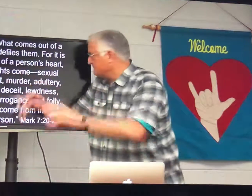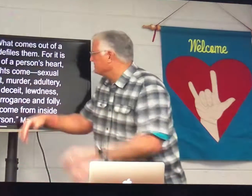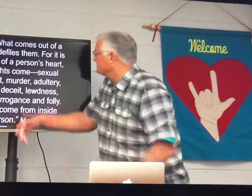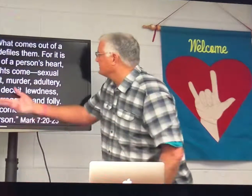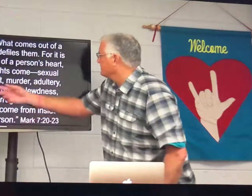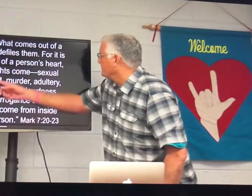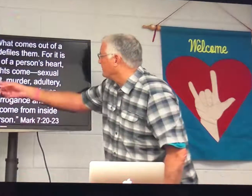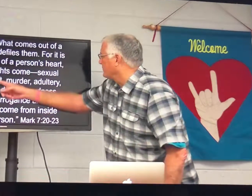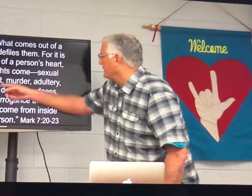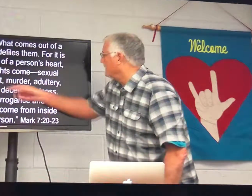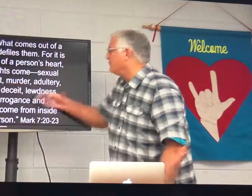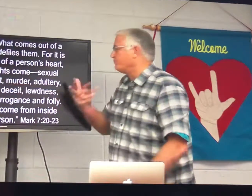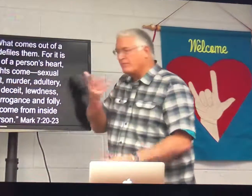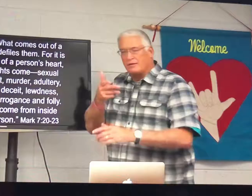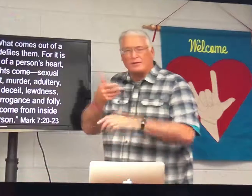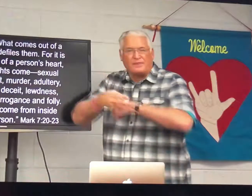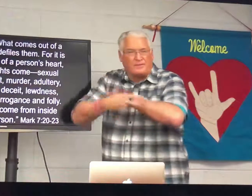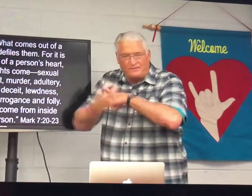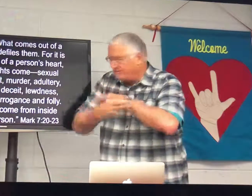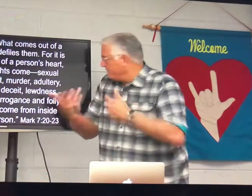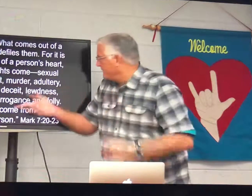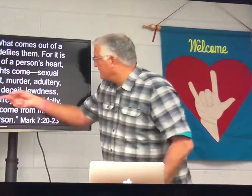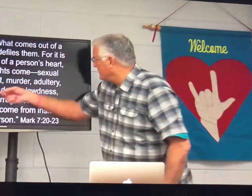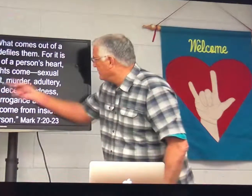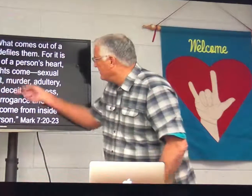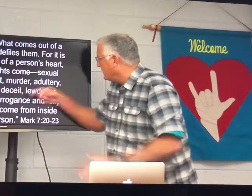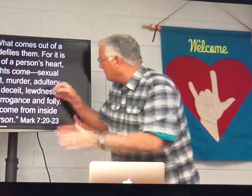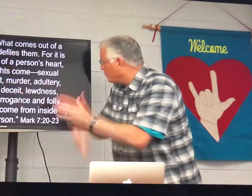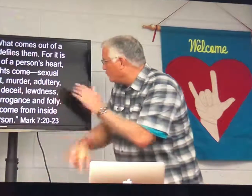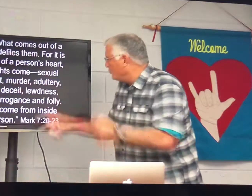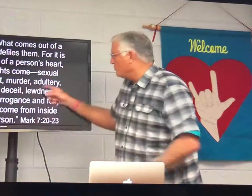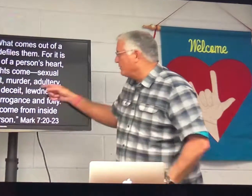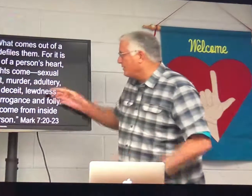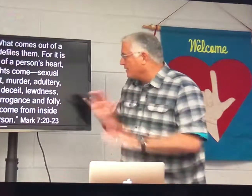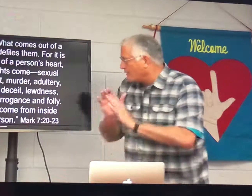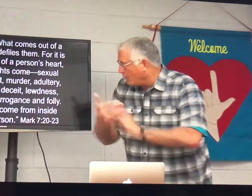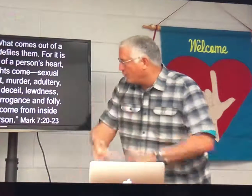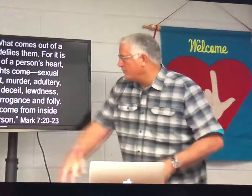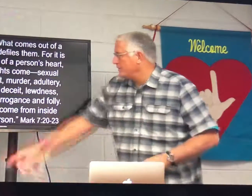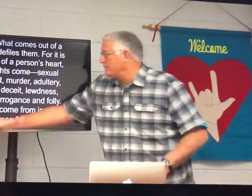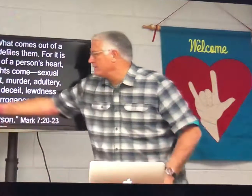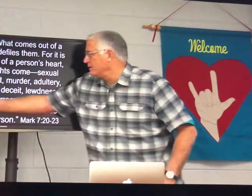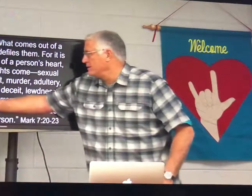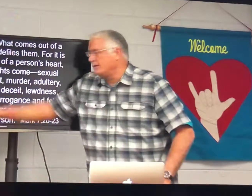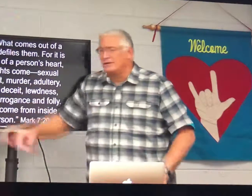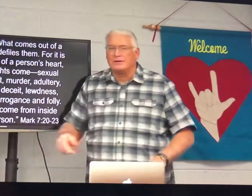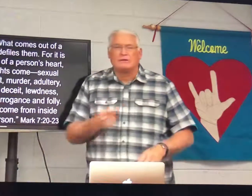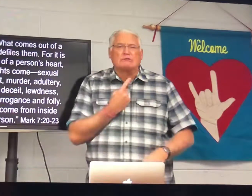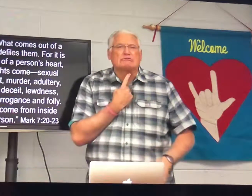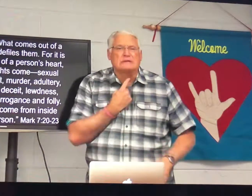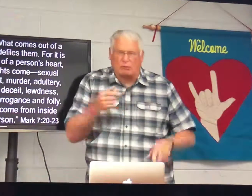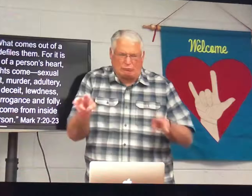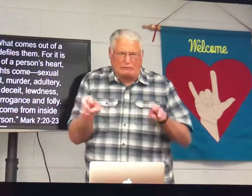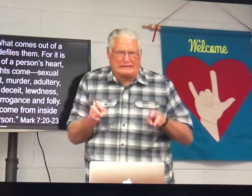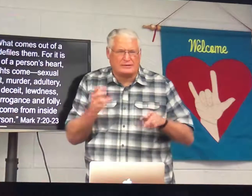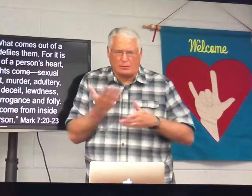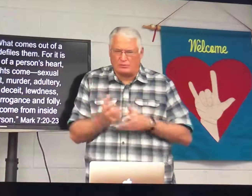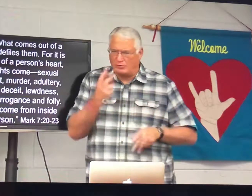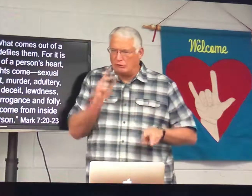shortstop up the middle, and an at-bat against Chris Davis, 2 strikes, everybody. He goes over here, maybe